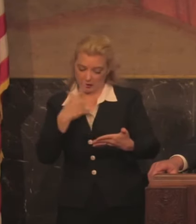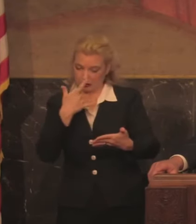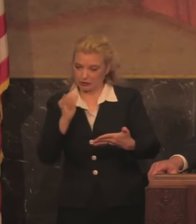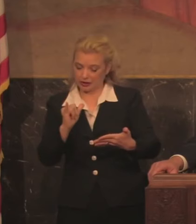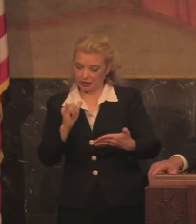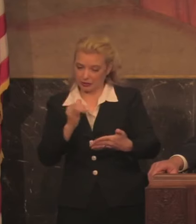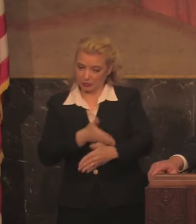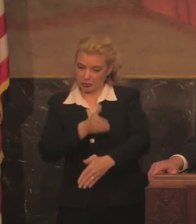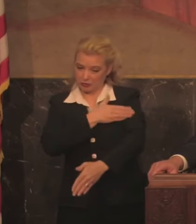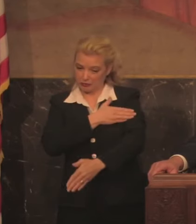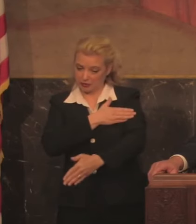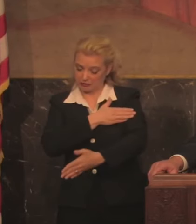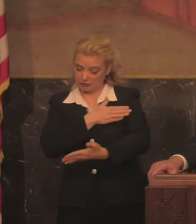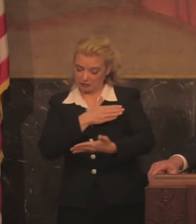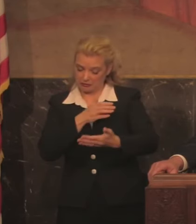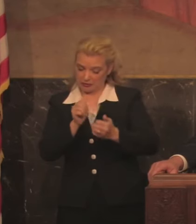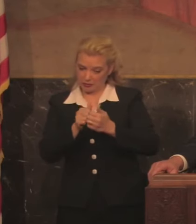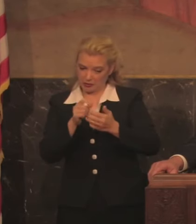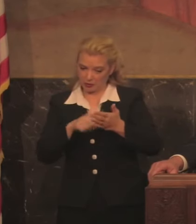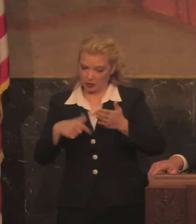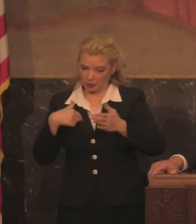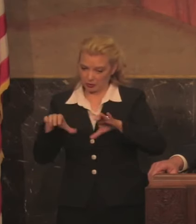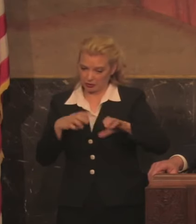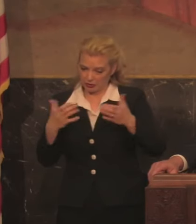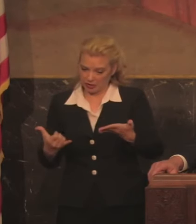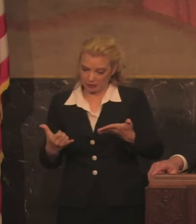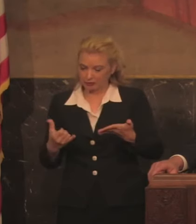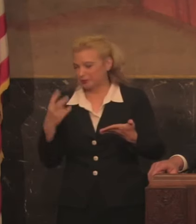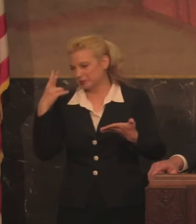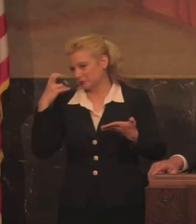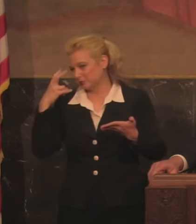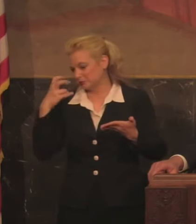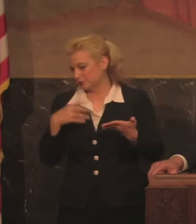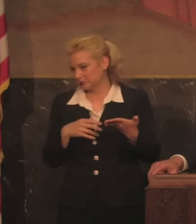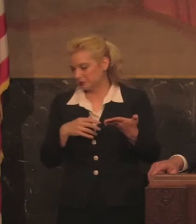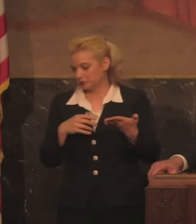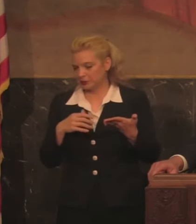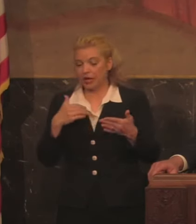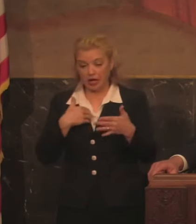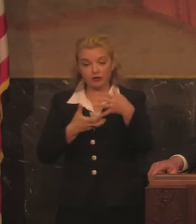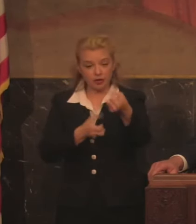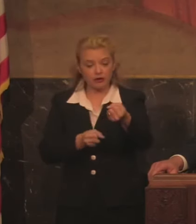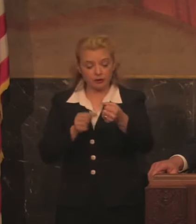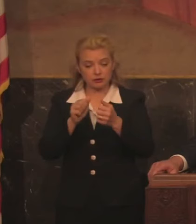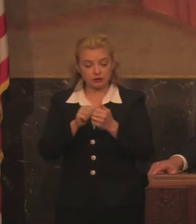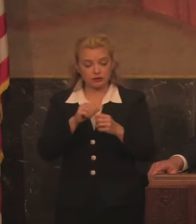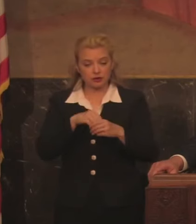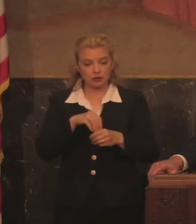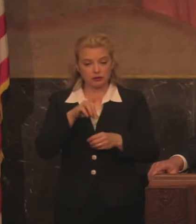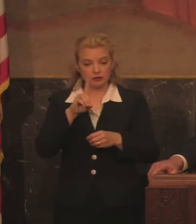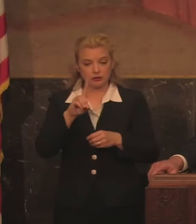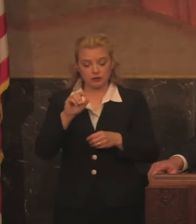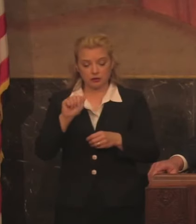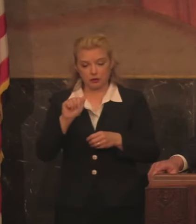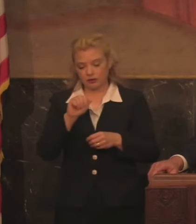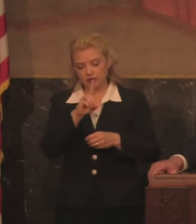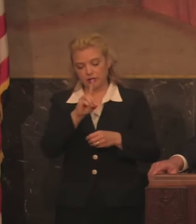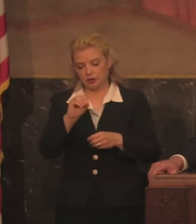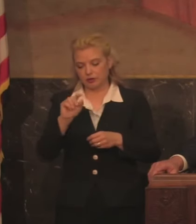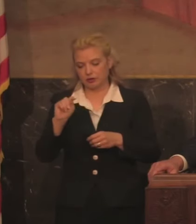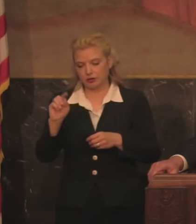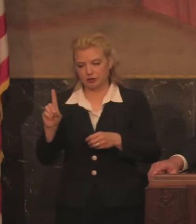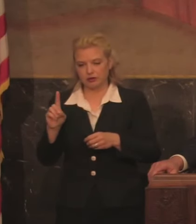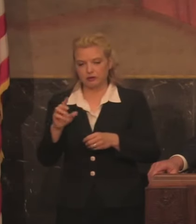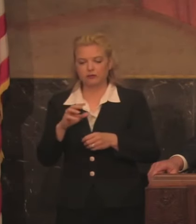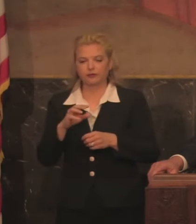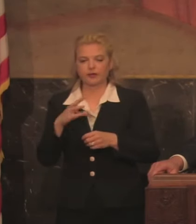currently doing. And I have confidence in the Department of Transportation and Development, and